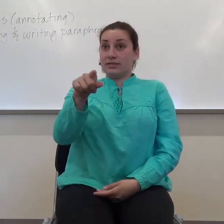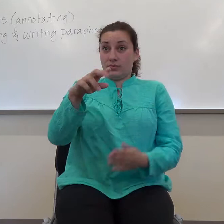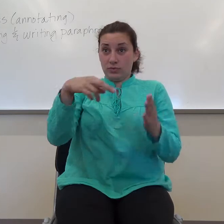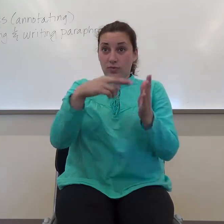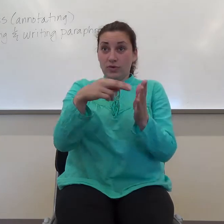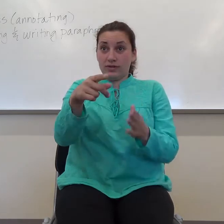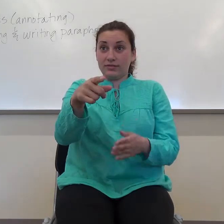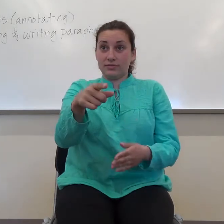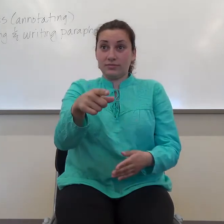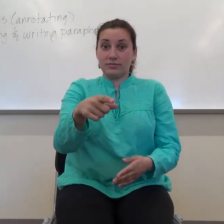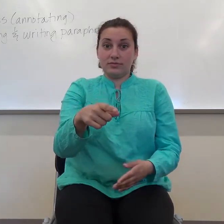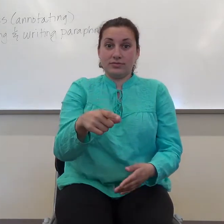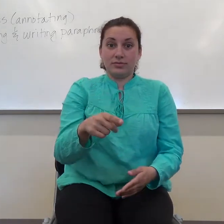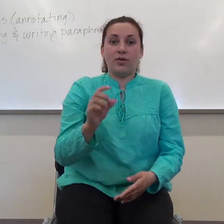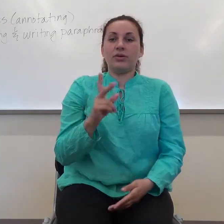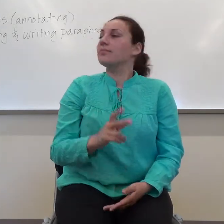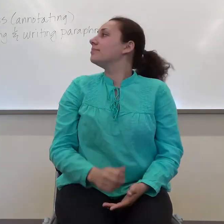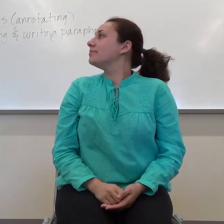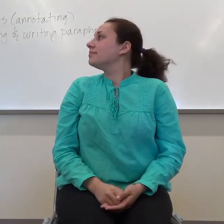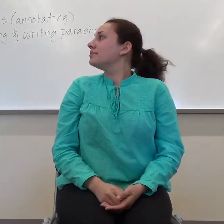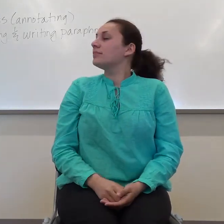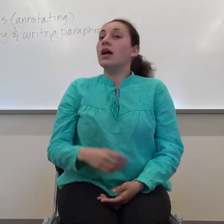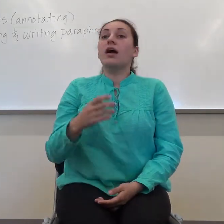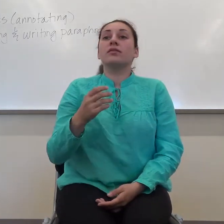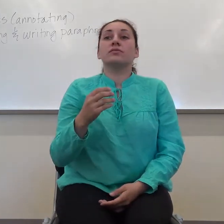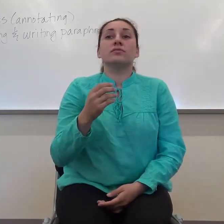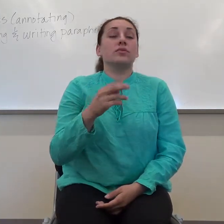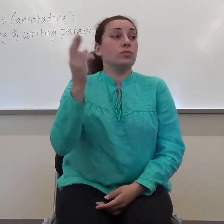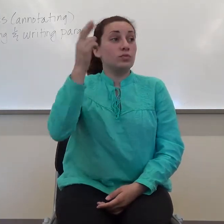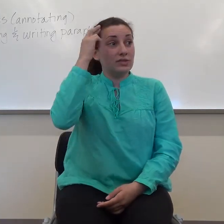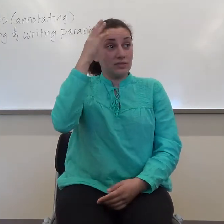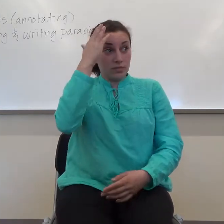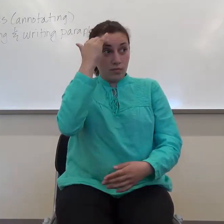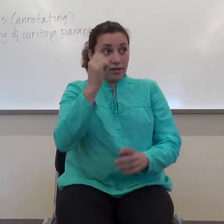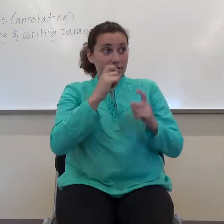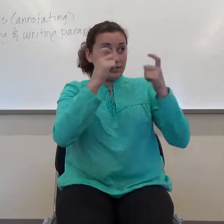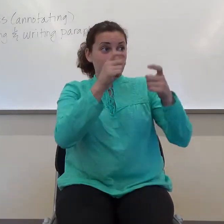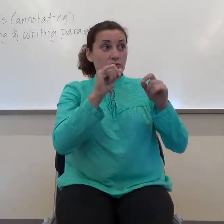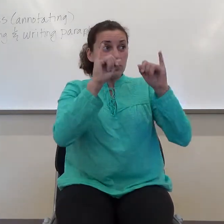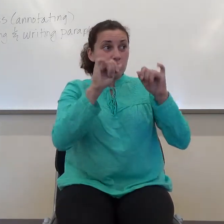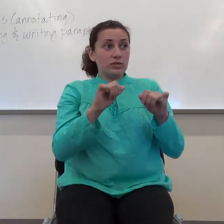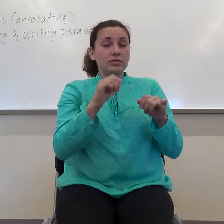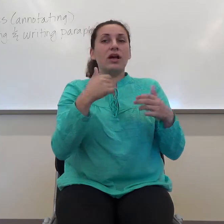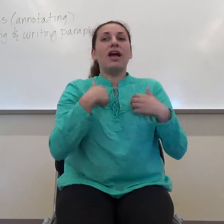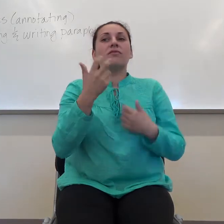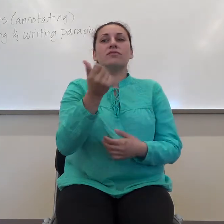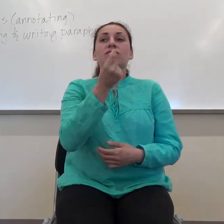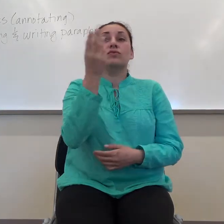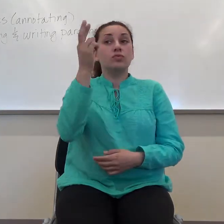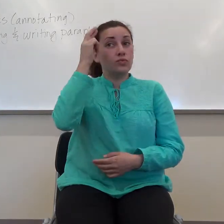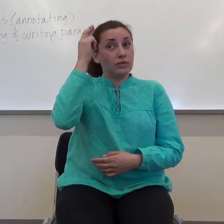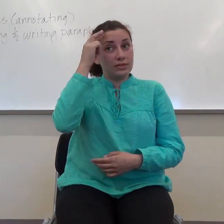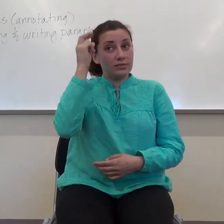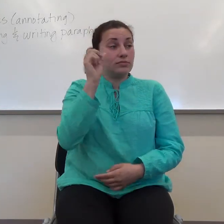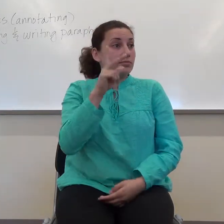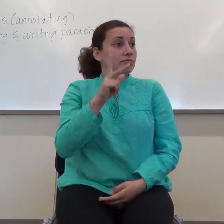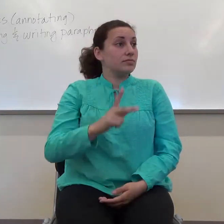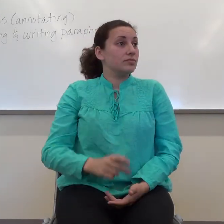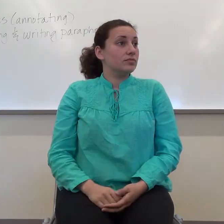There are several reasons for these quizzes. I want you to understand they're not just busy work, okay, although it seems like